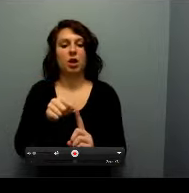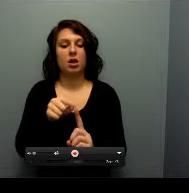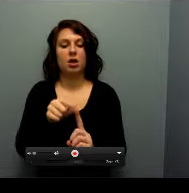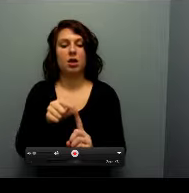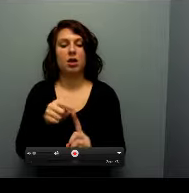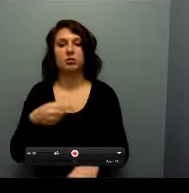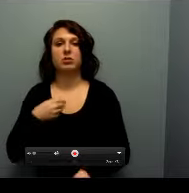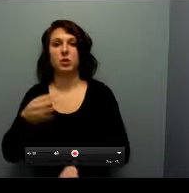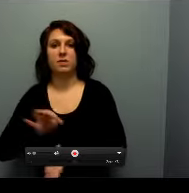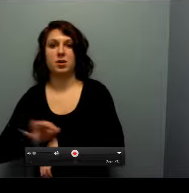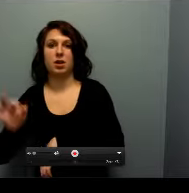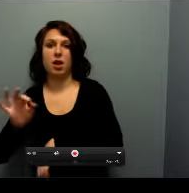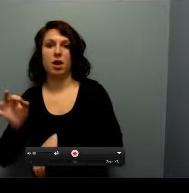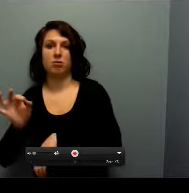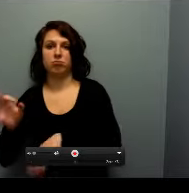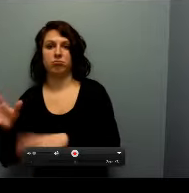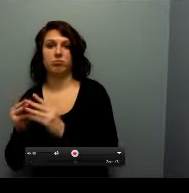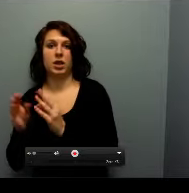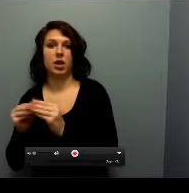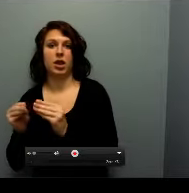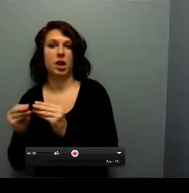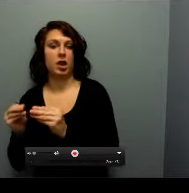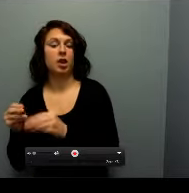Okay, that's a fact.